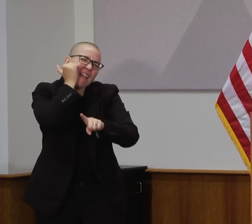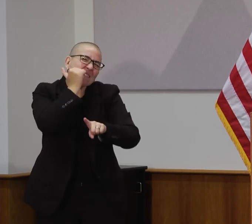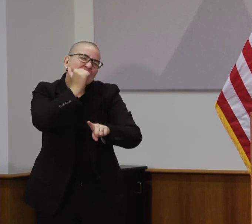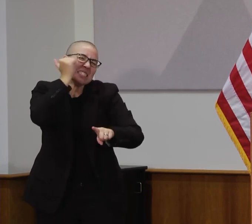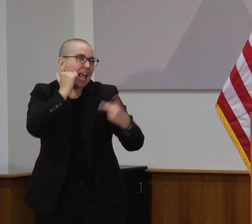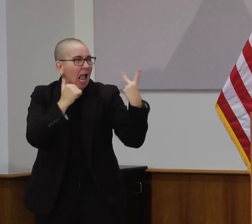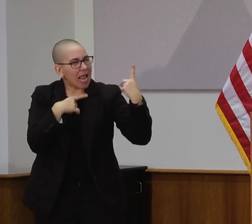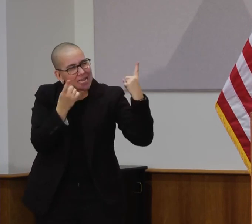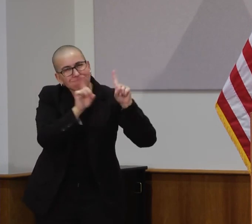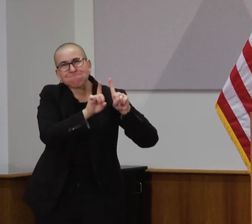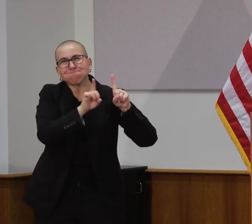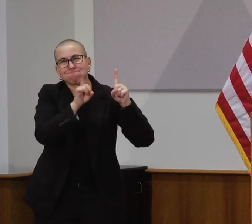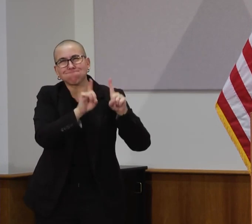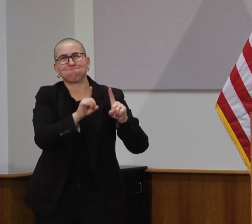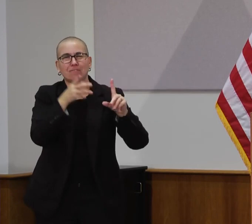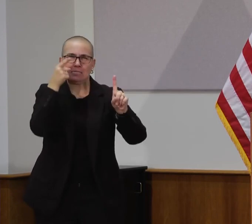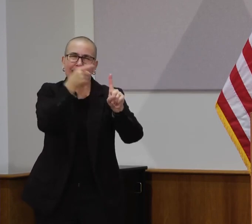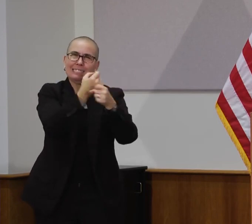So, Chris.